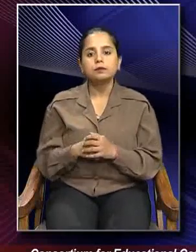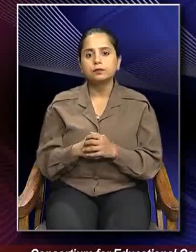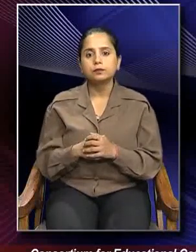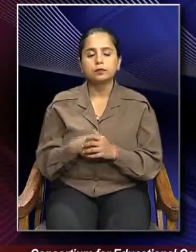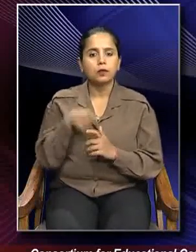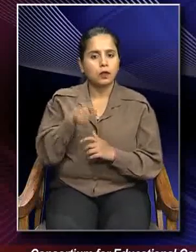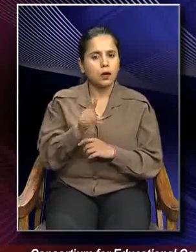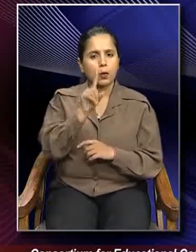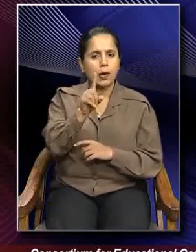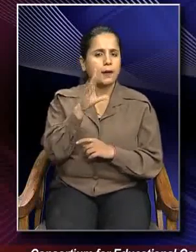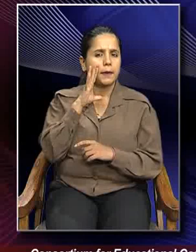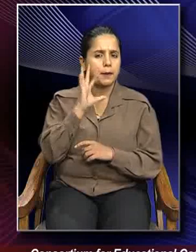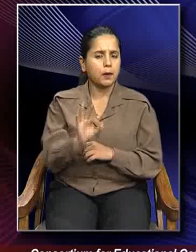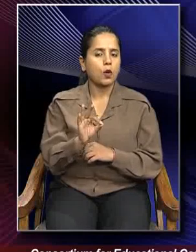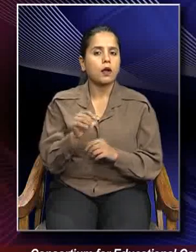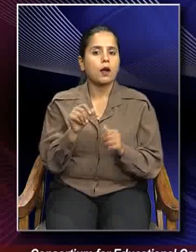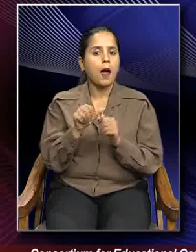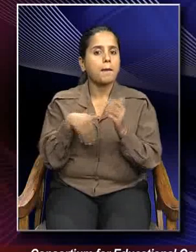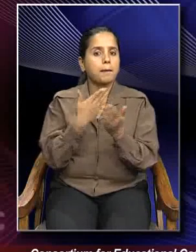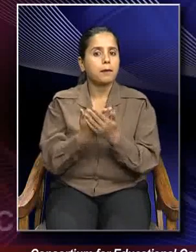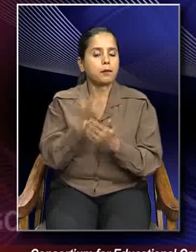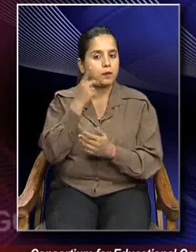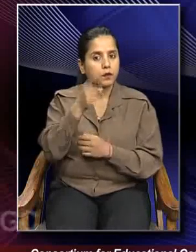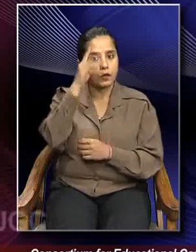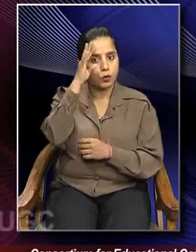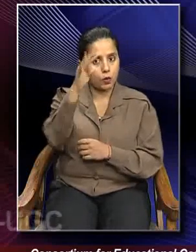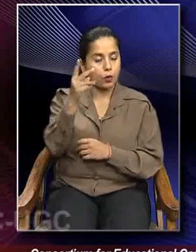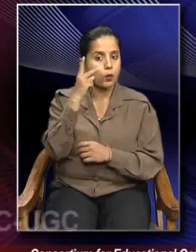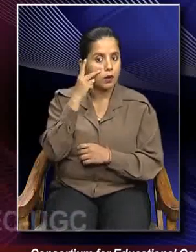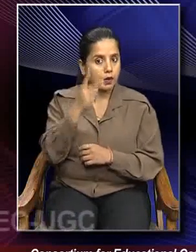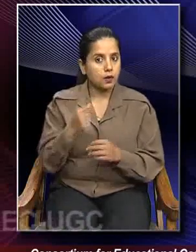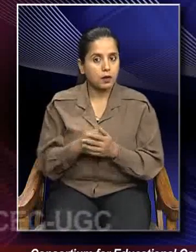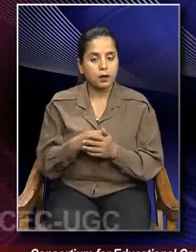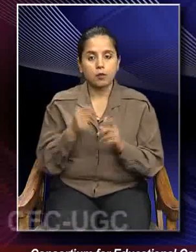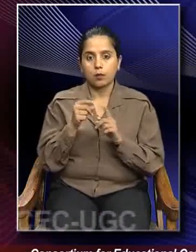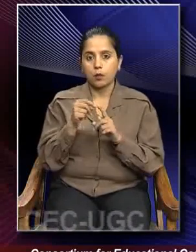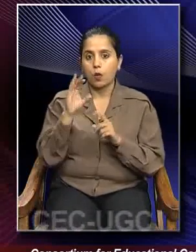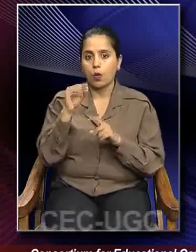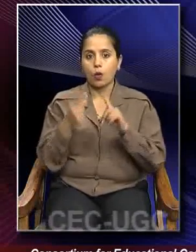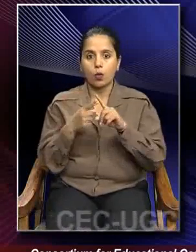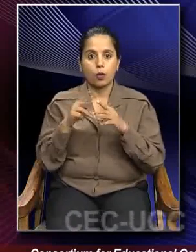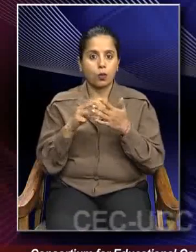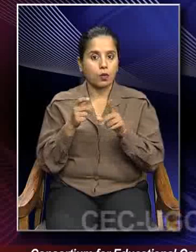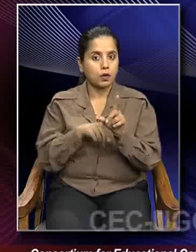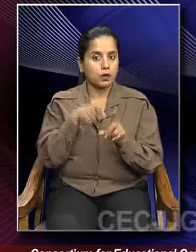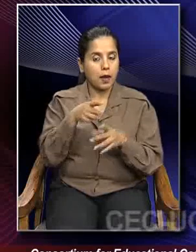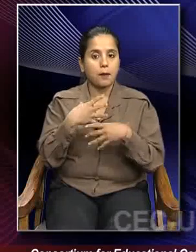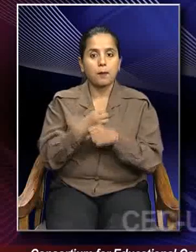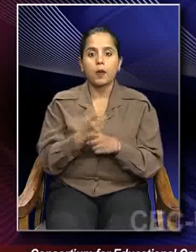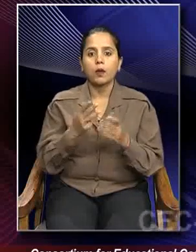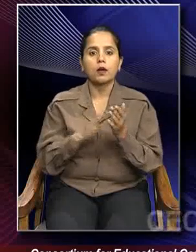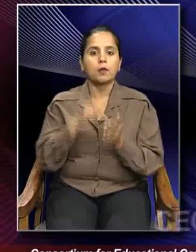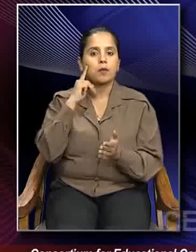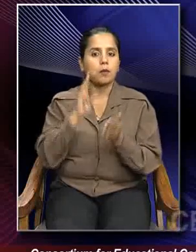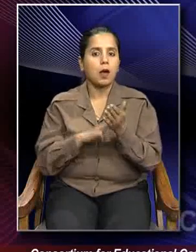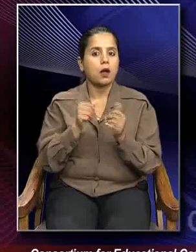So one important application of this theory of potency made by the